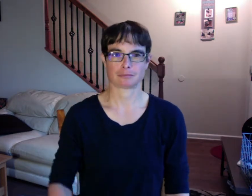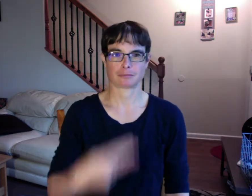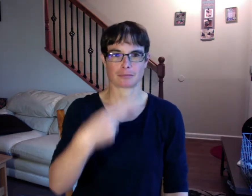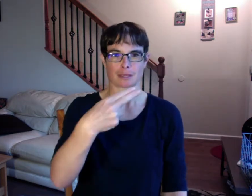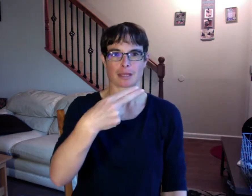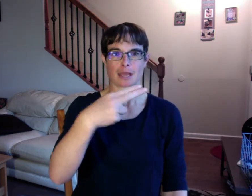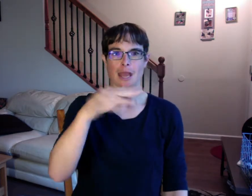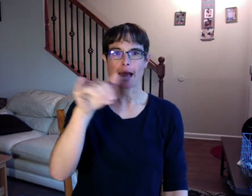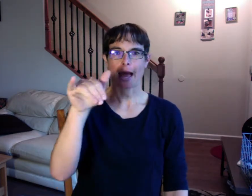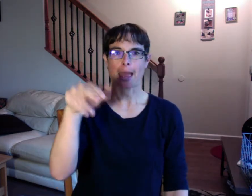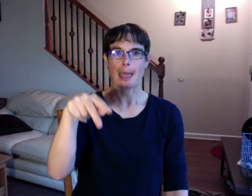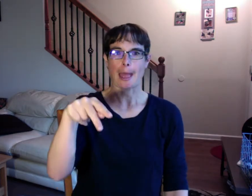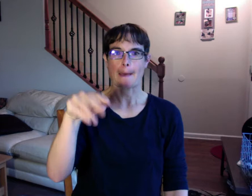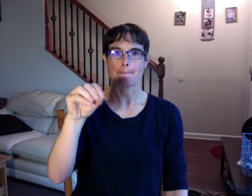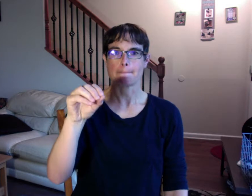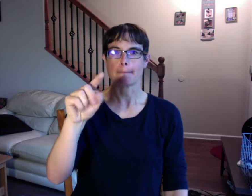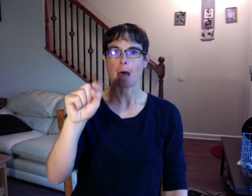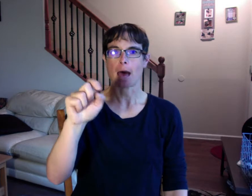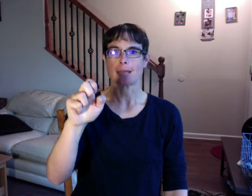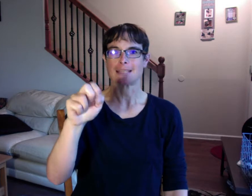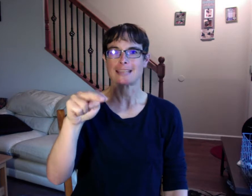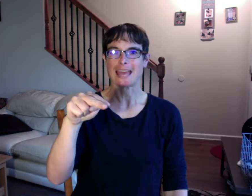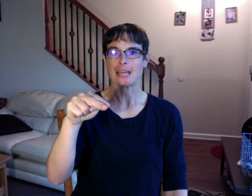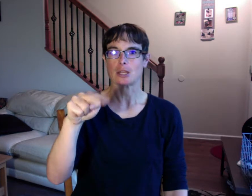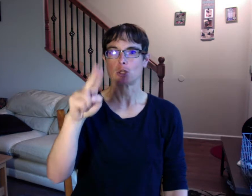Can you show up your board?